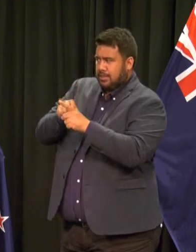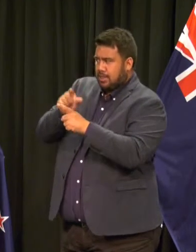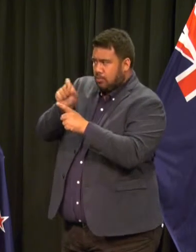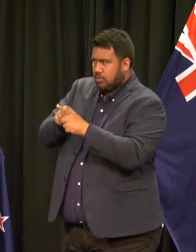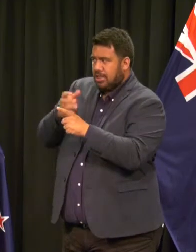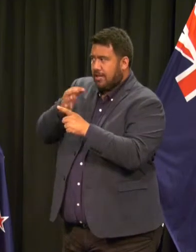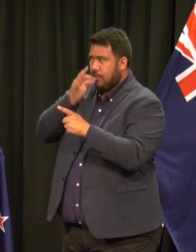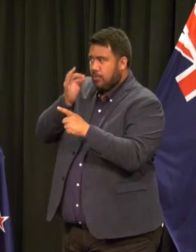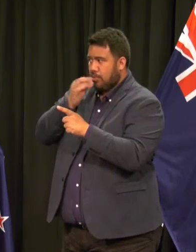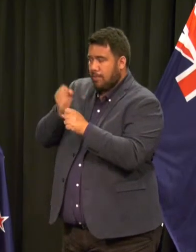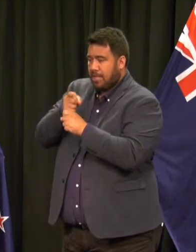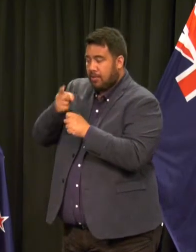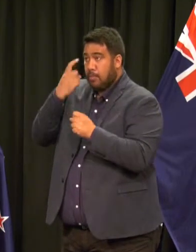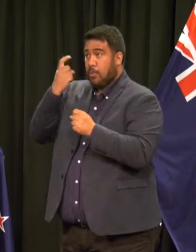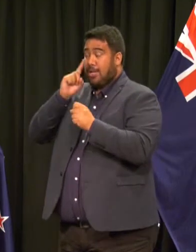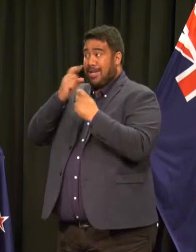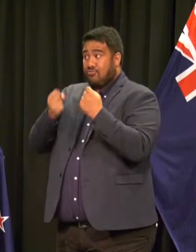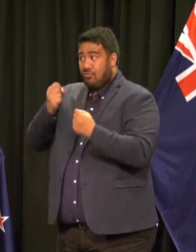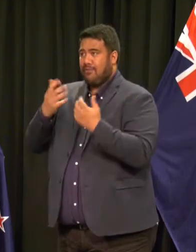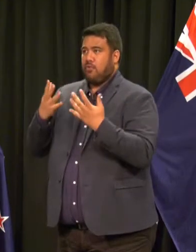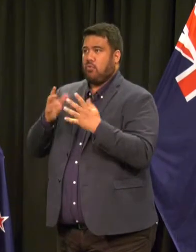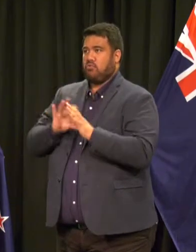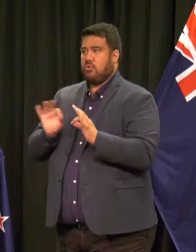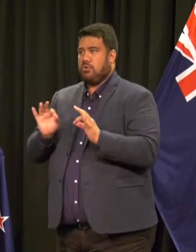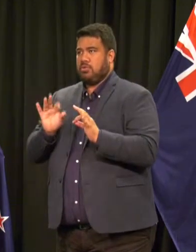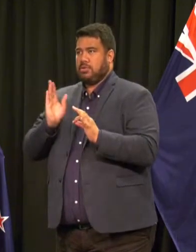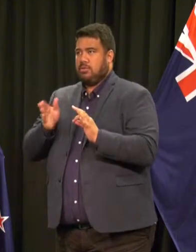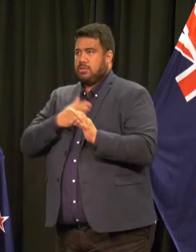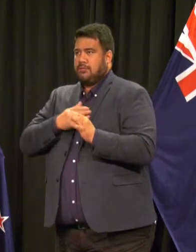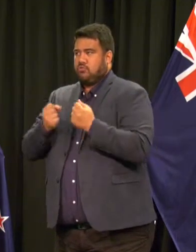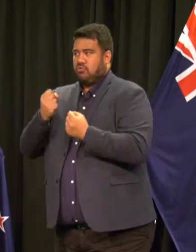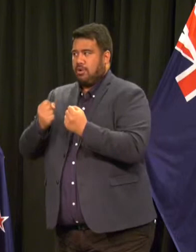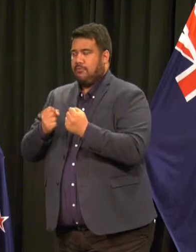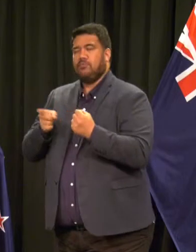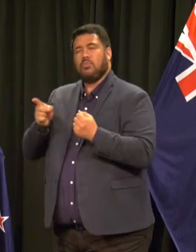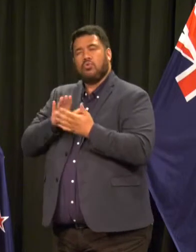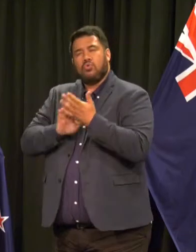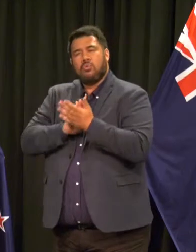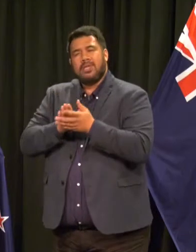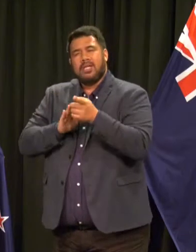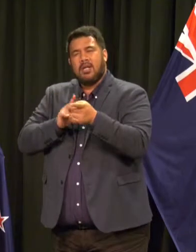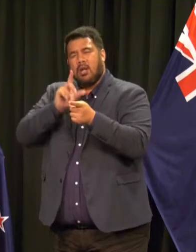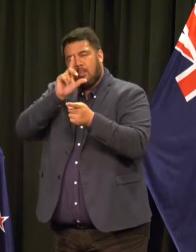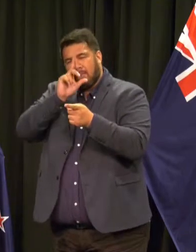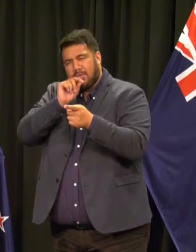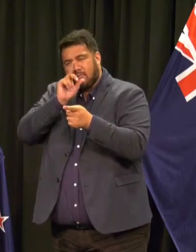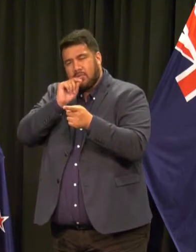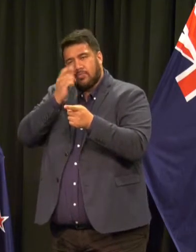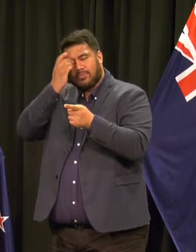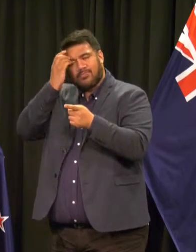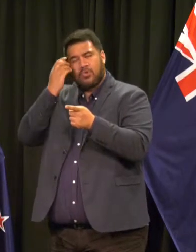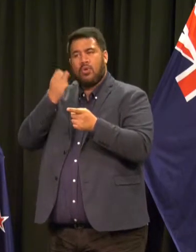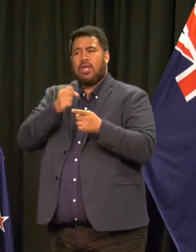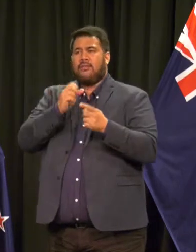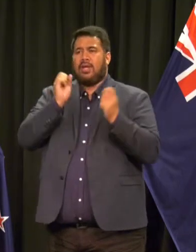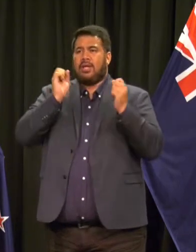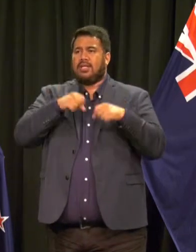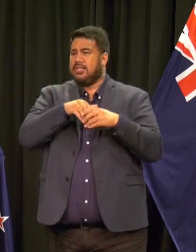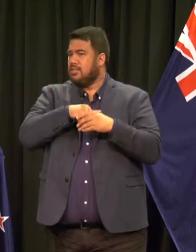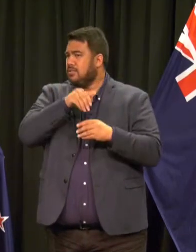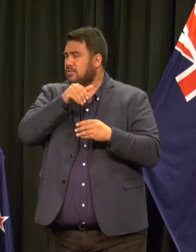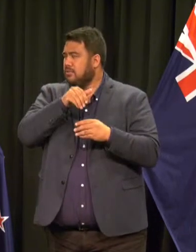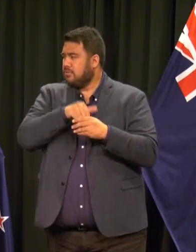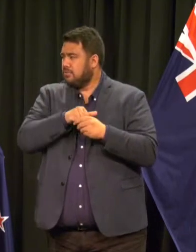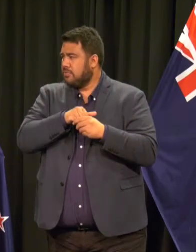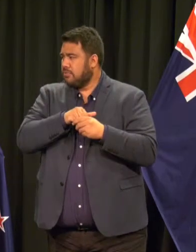impaired. You mean if there is the potential for there to be a yes vote, it heightens the need for